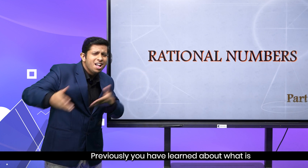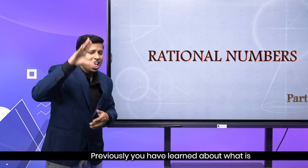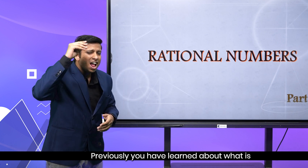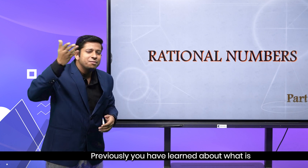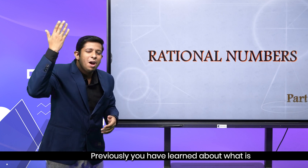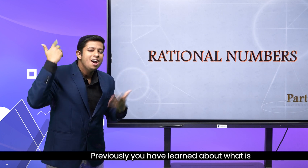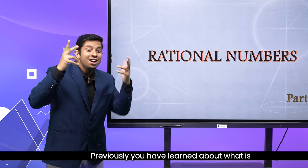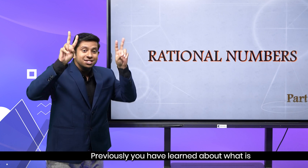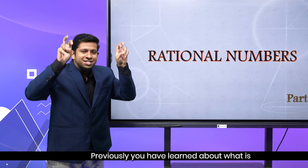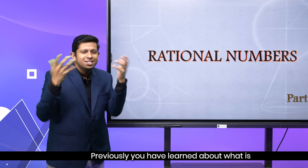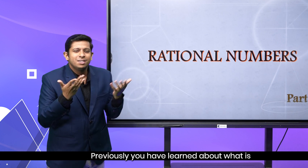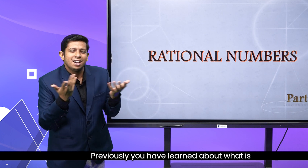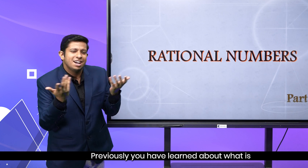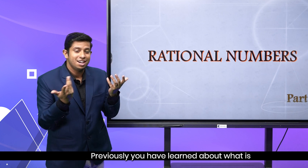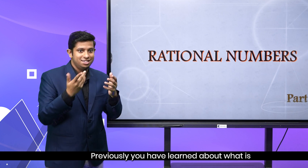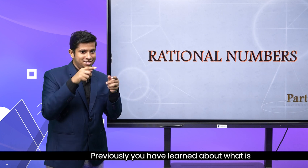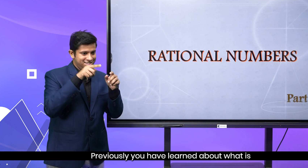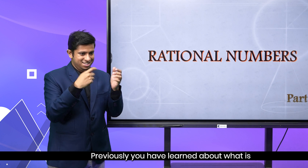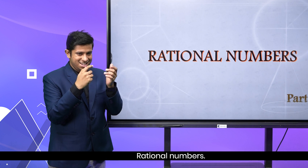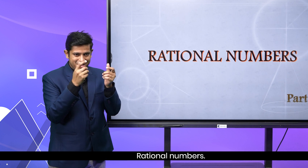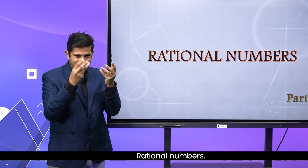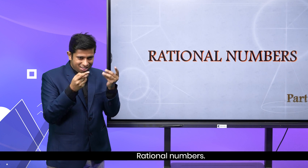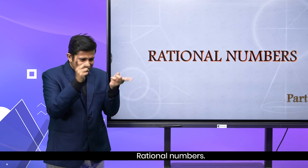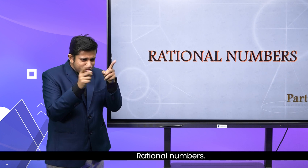Previously, you've learned about what is rational numbers.